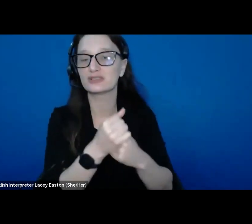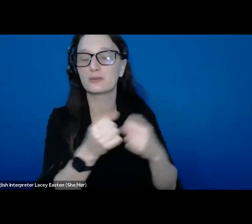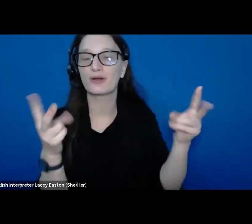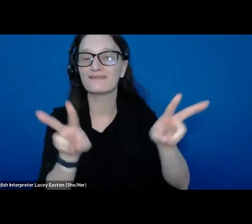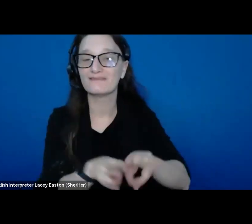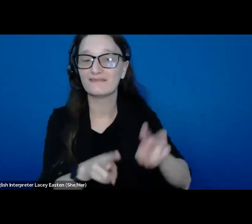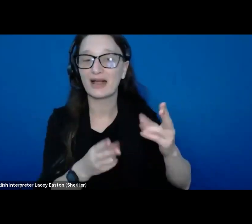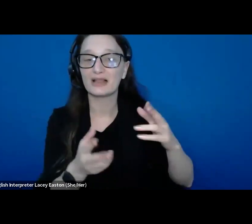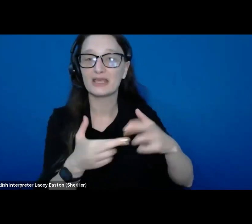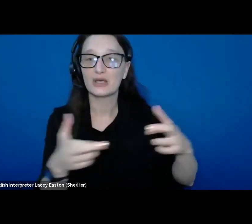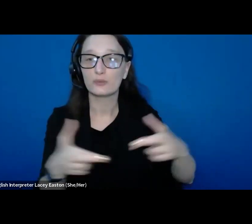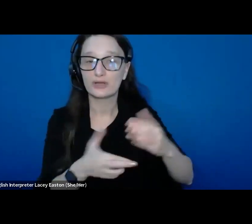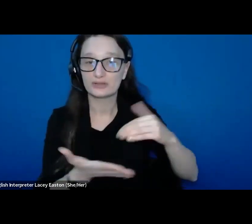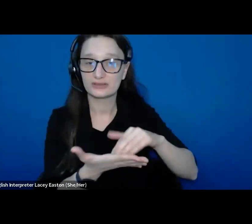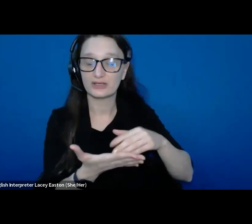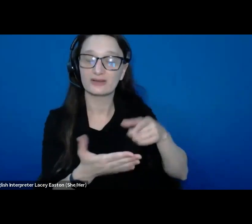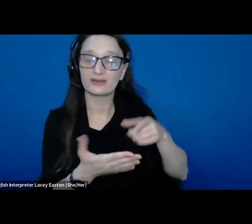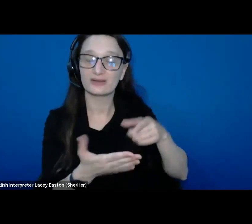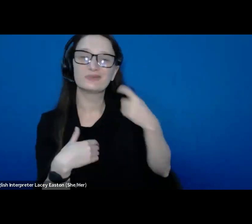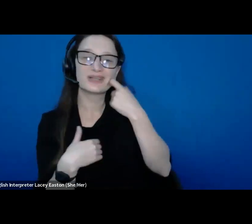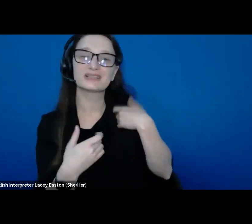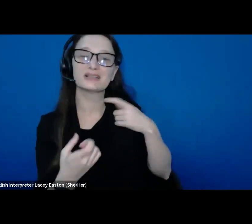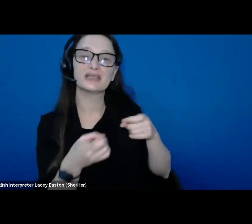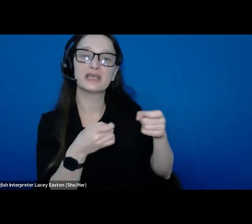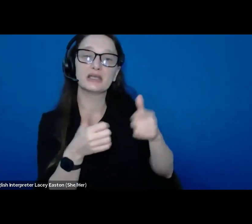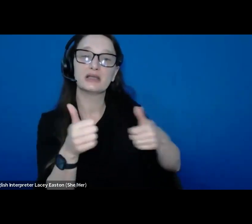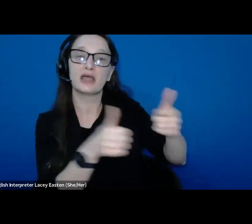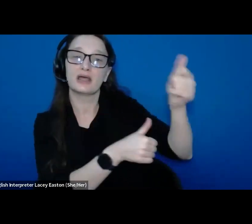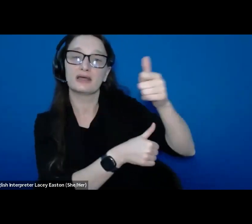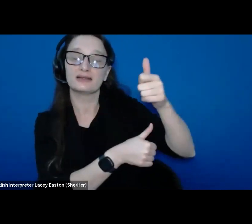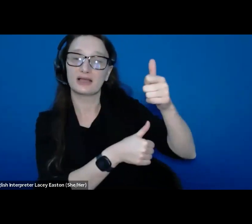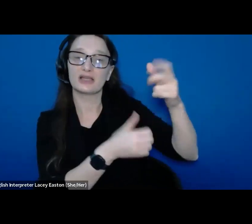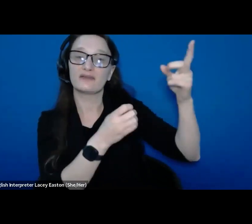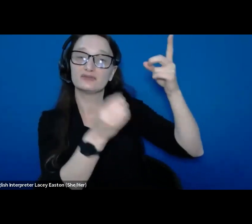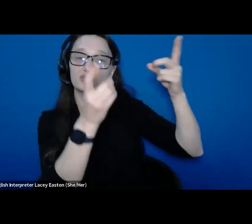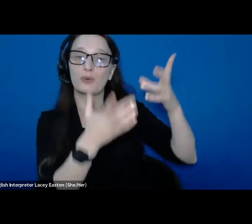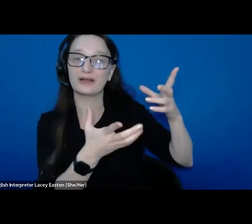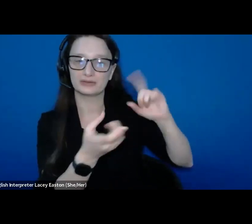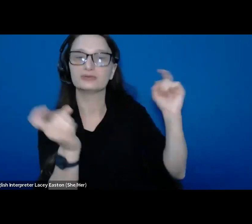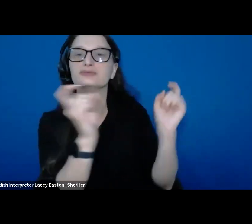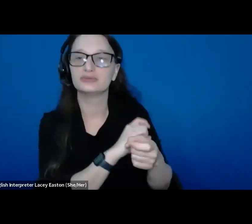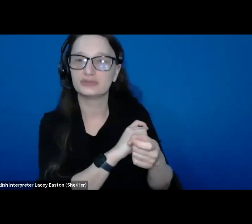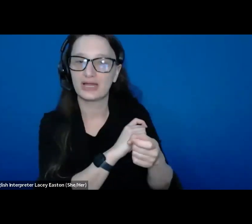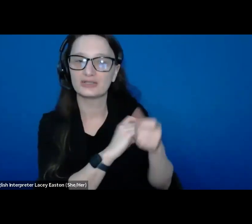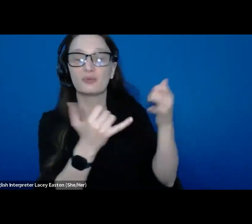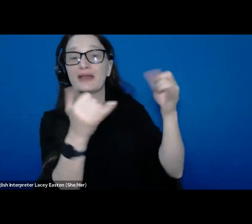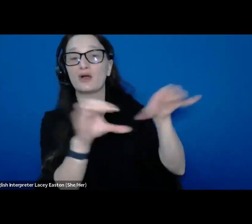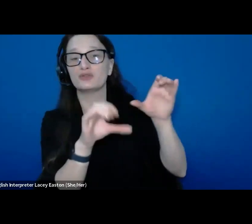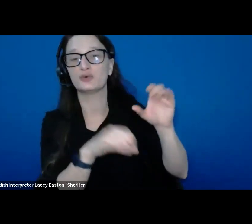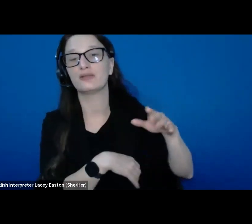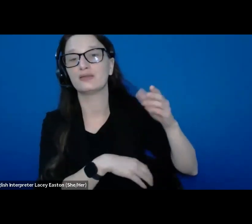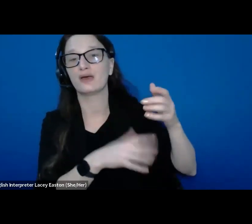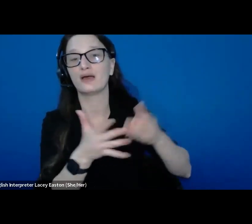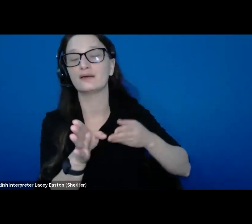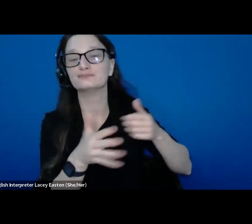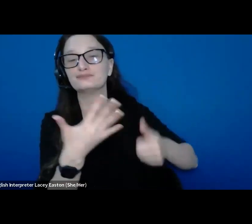they had a change in management down there. Their new executive director is actually doing the keynote speech that I'm going to miss because I'm here right now. But she's across